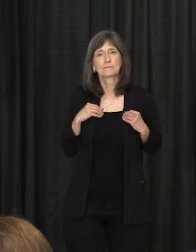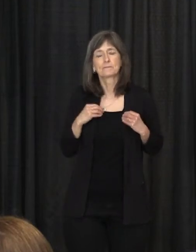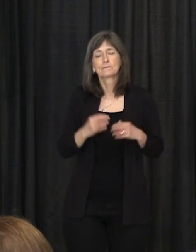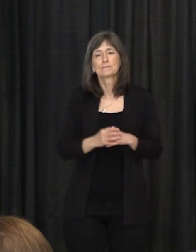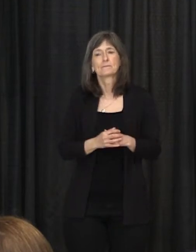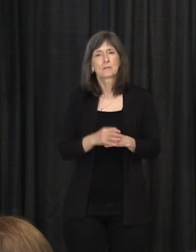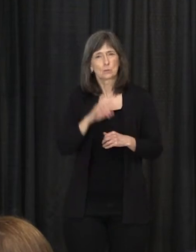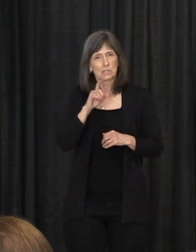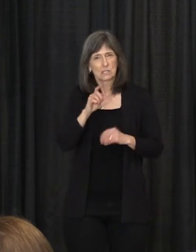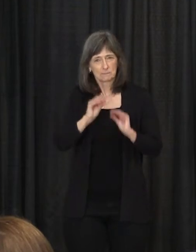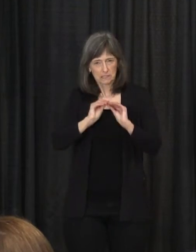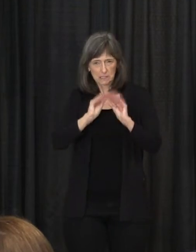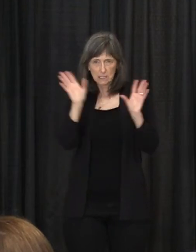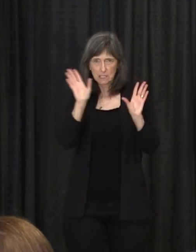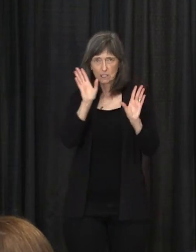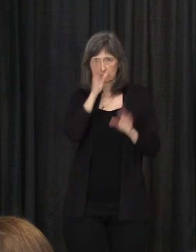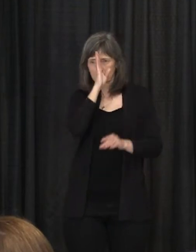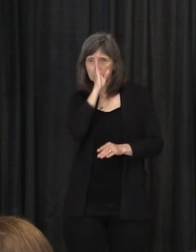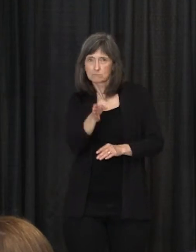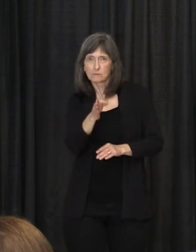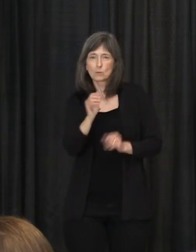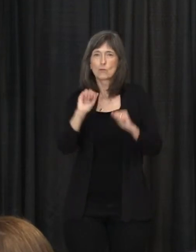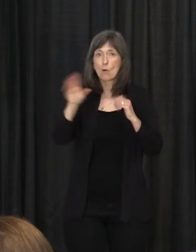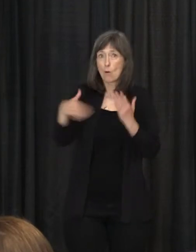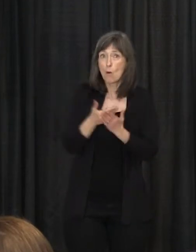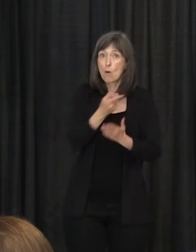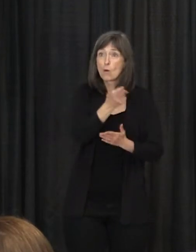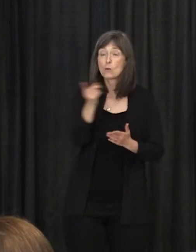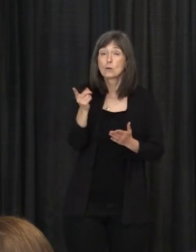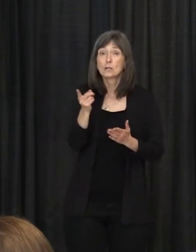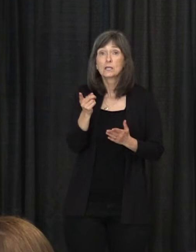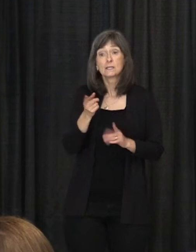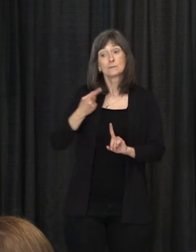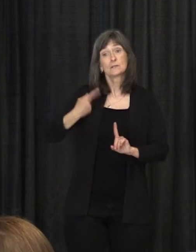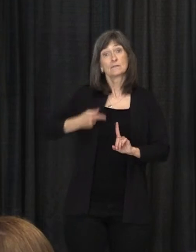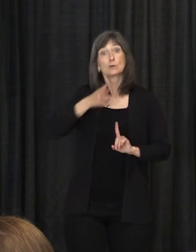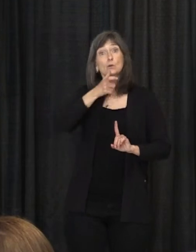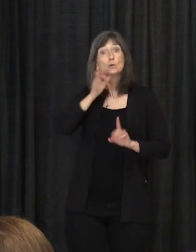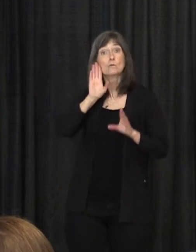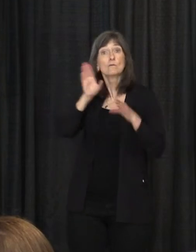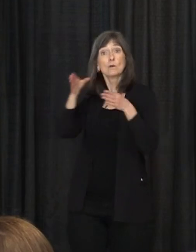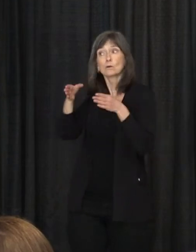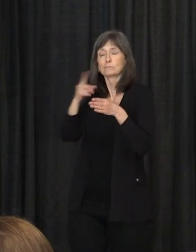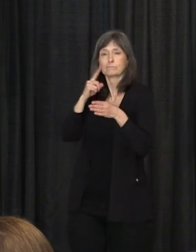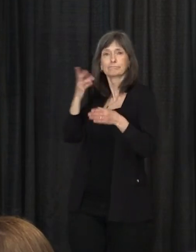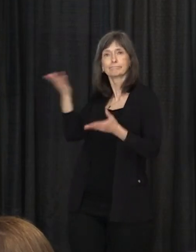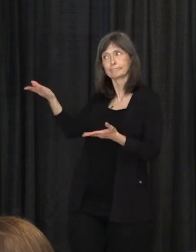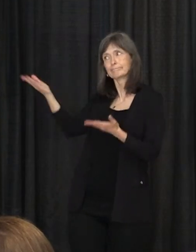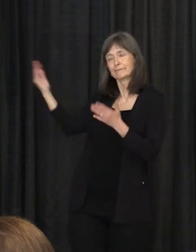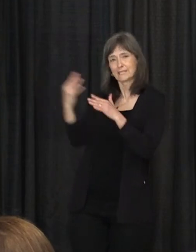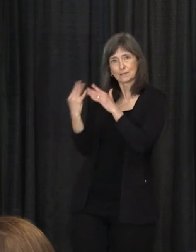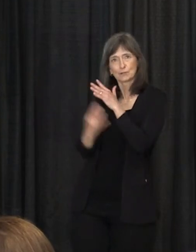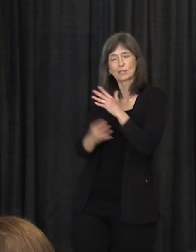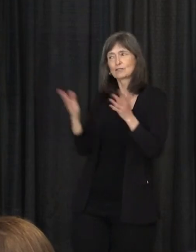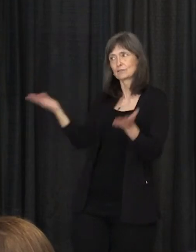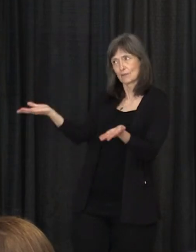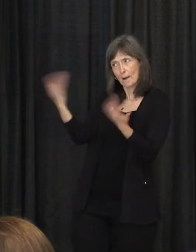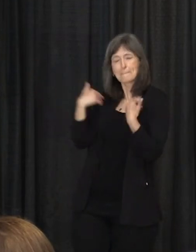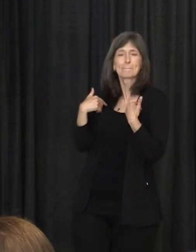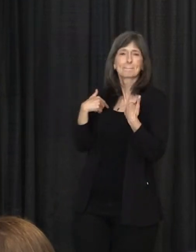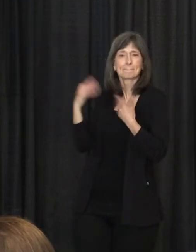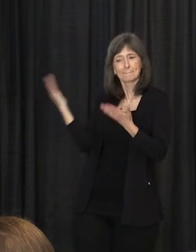that clear to everyone, particularly those we want to welcome with open arms. Our